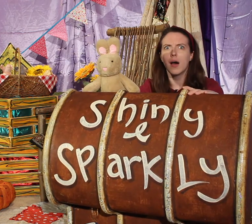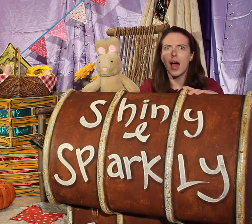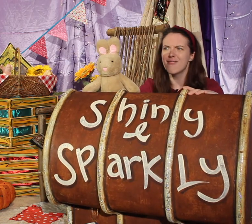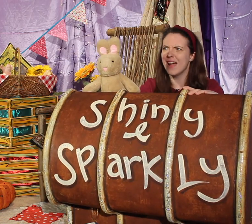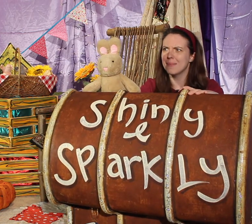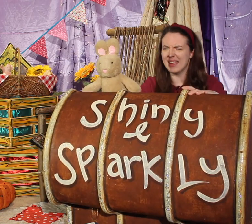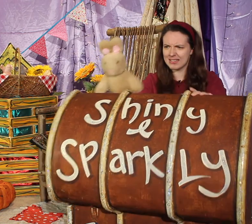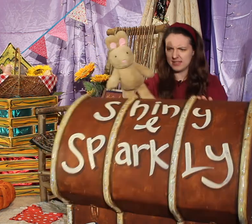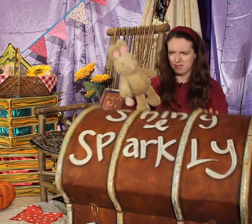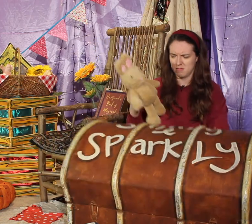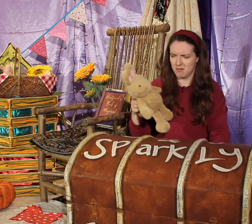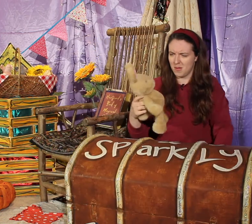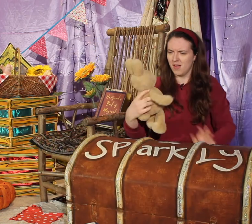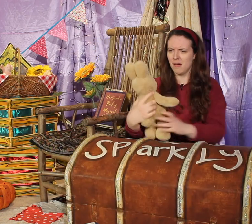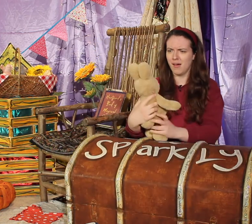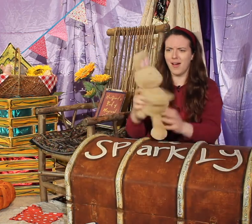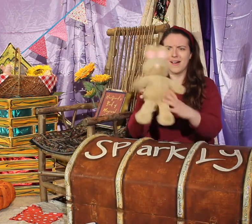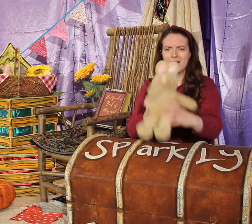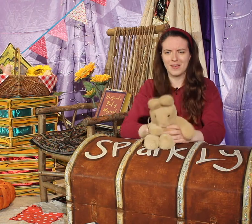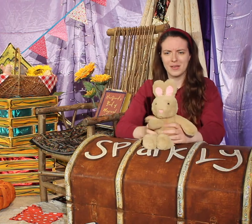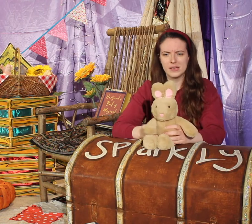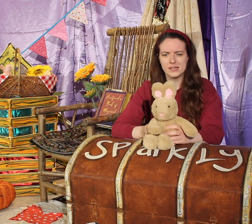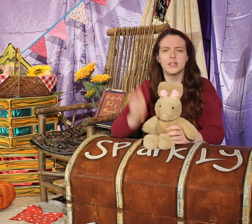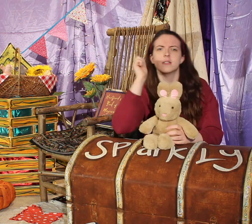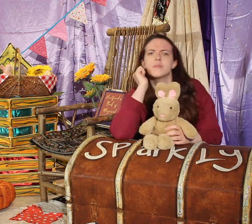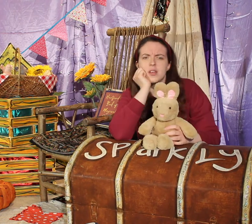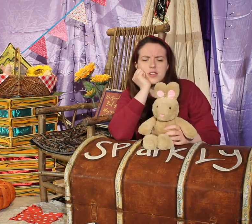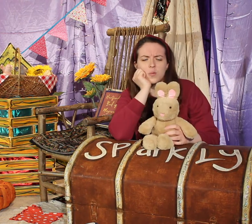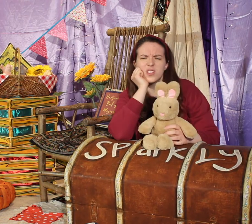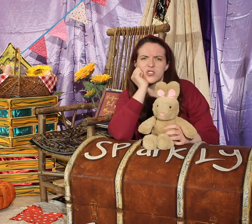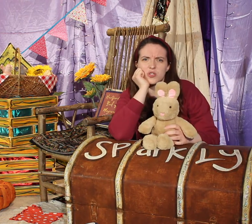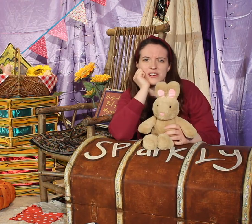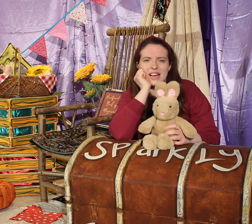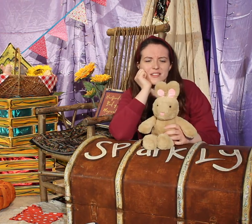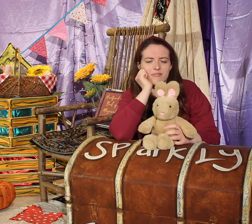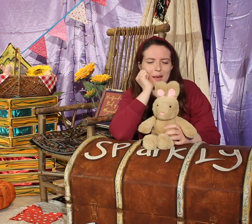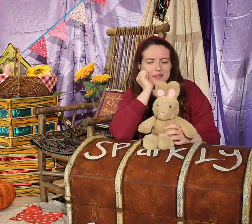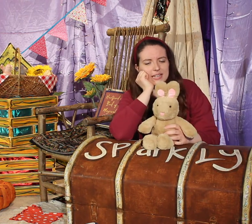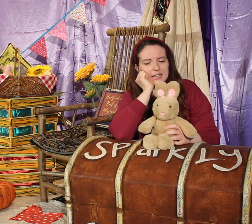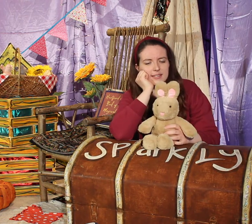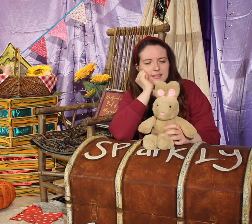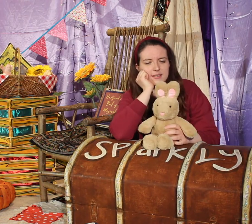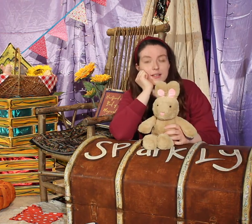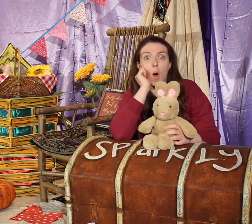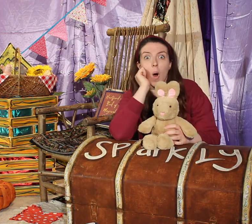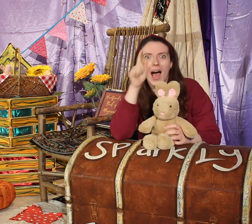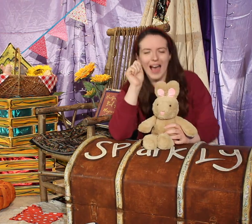a rabbit? Huh. Now, what story has a rabbit in it? I